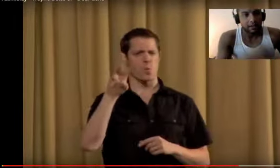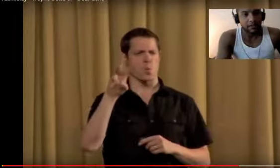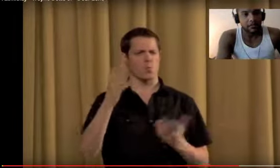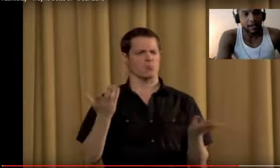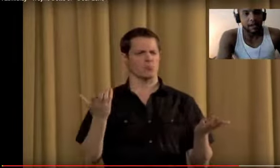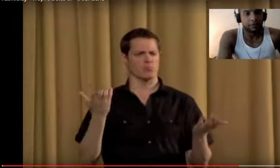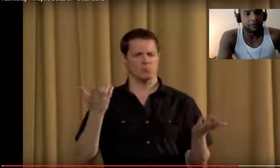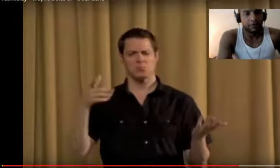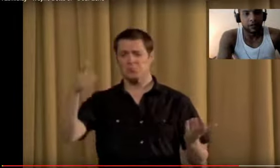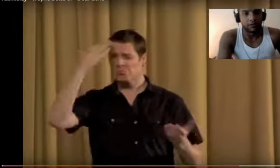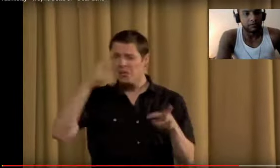Camera flow